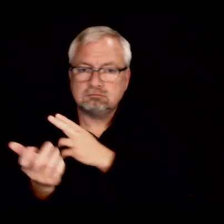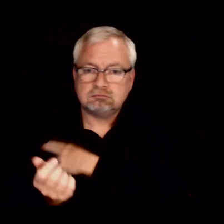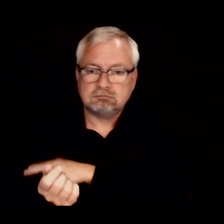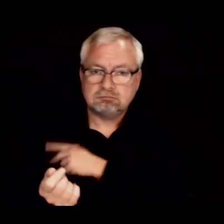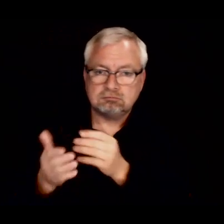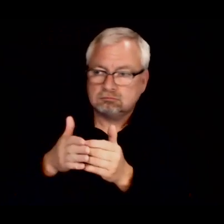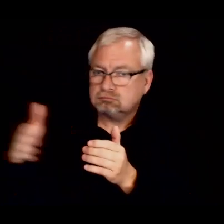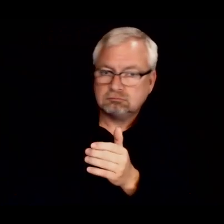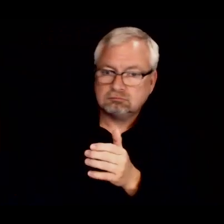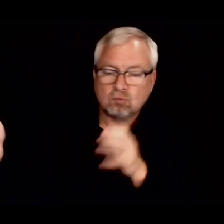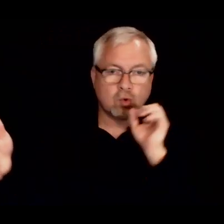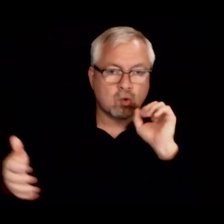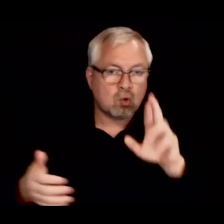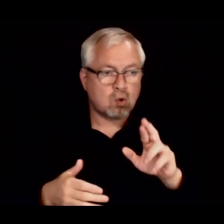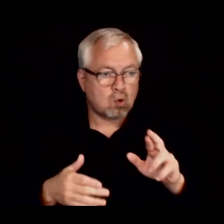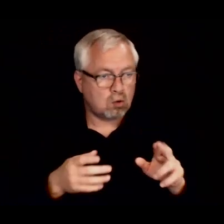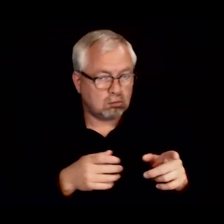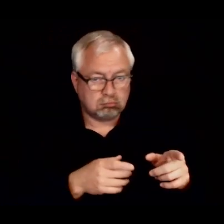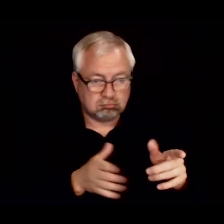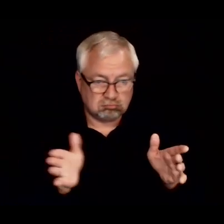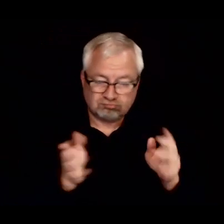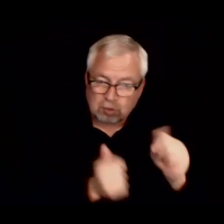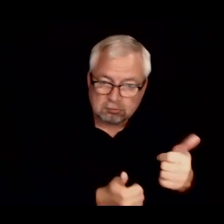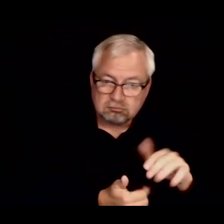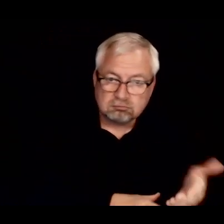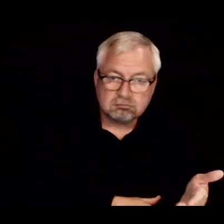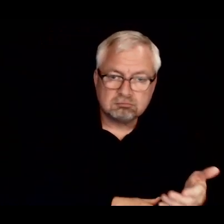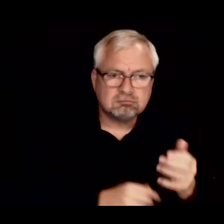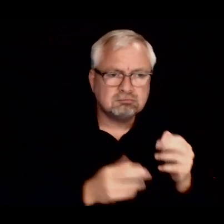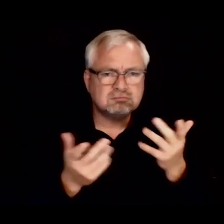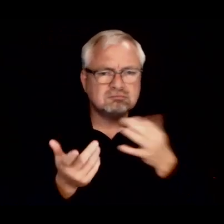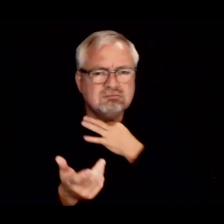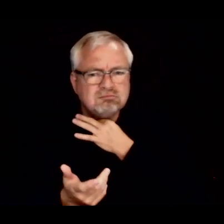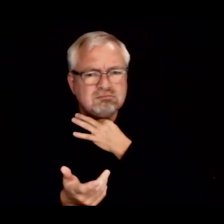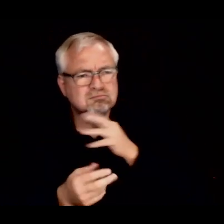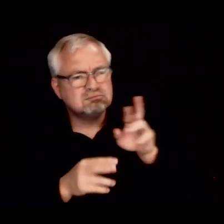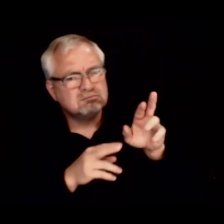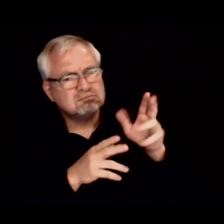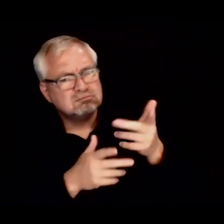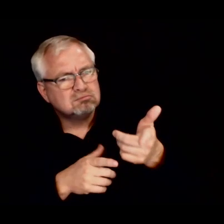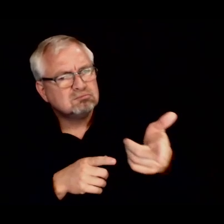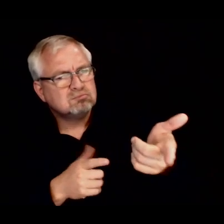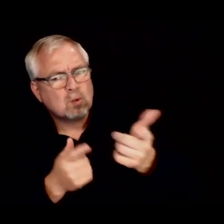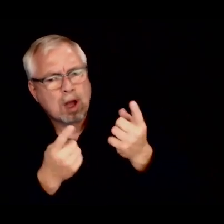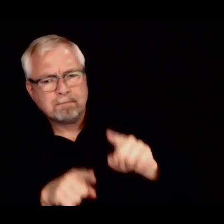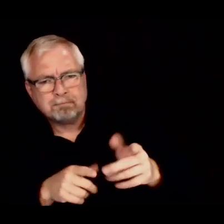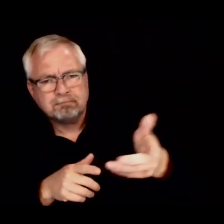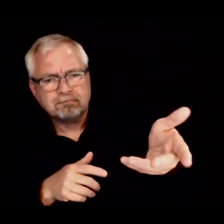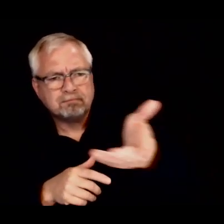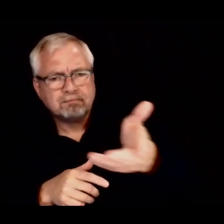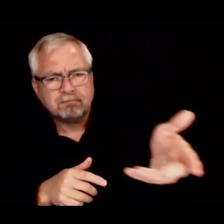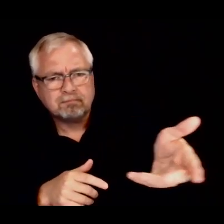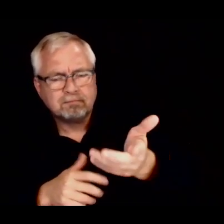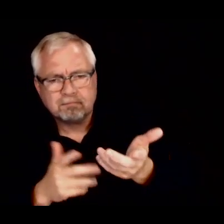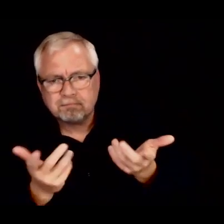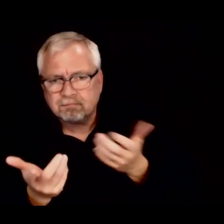go in, if they don't seek the care that they might need soon enough?